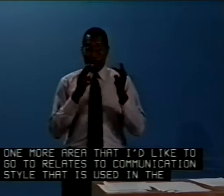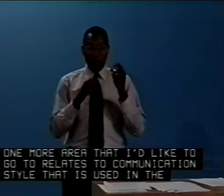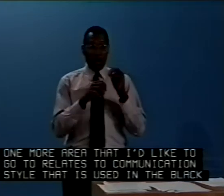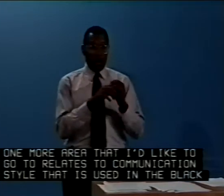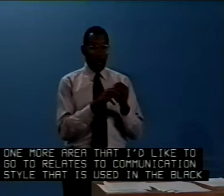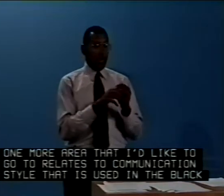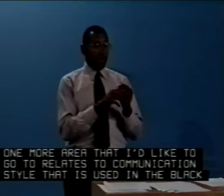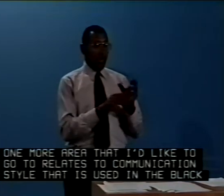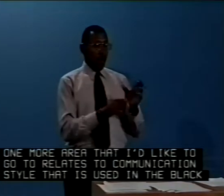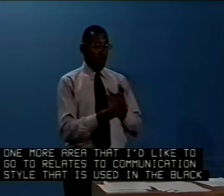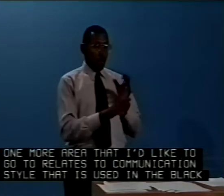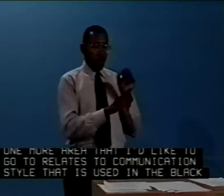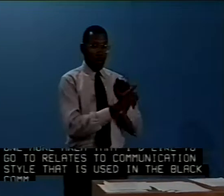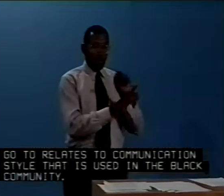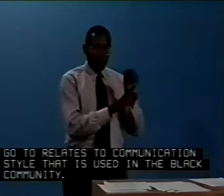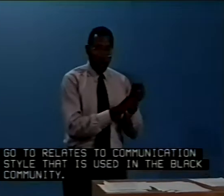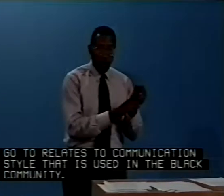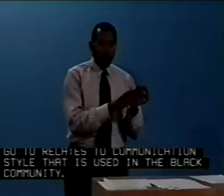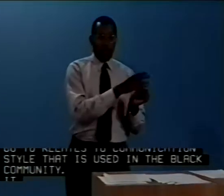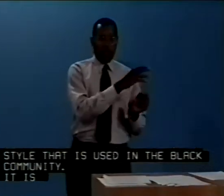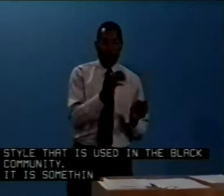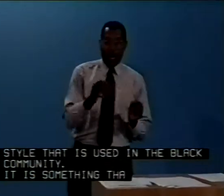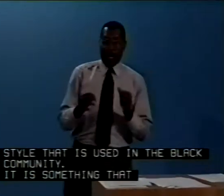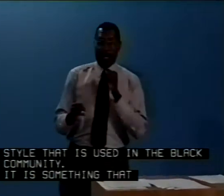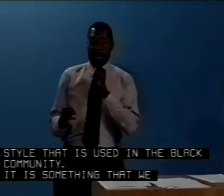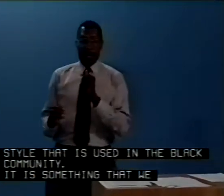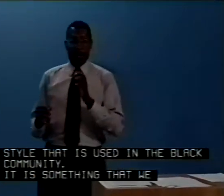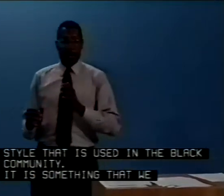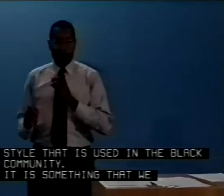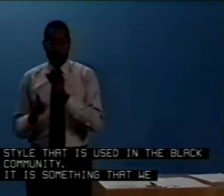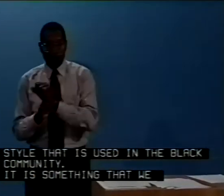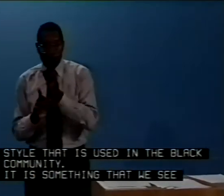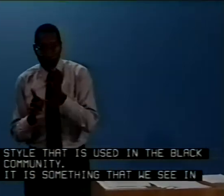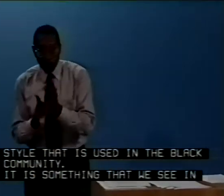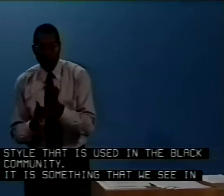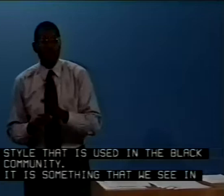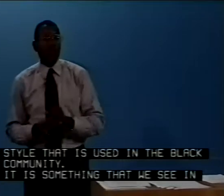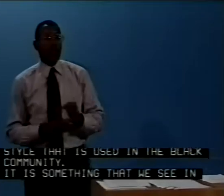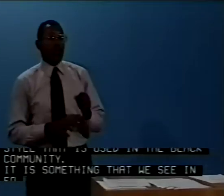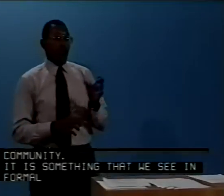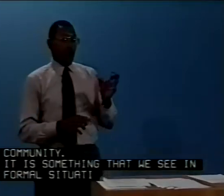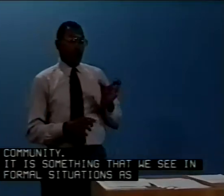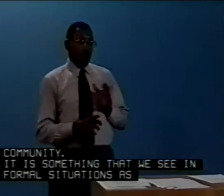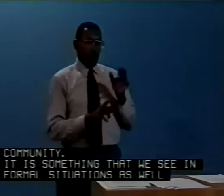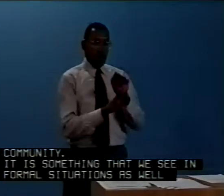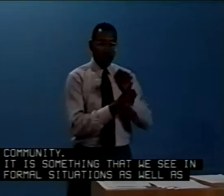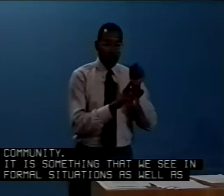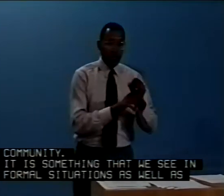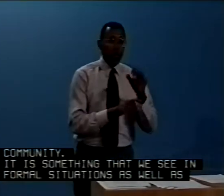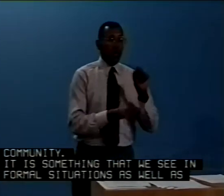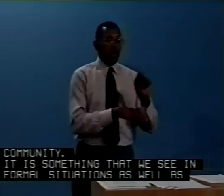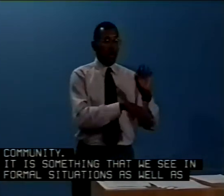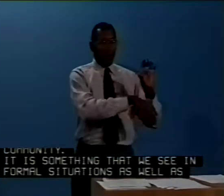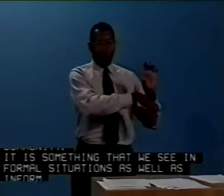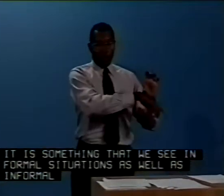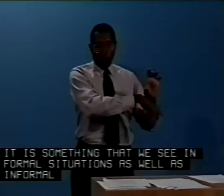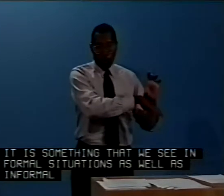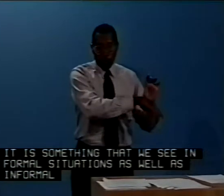It is something that we see in formal situations as well as informal situations. A formal situation you